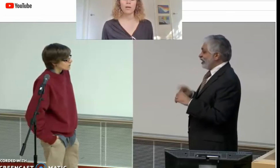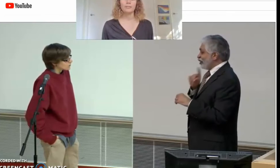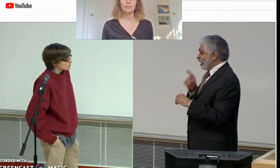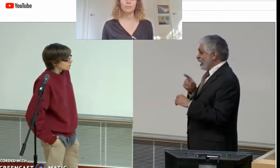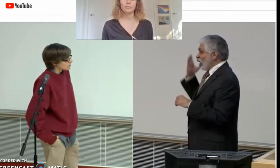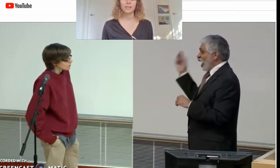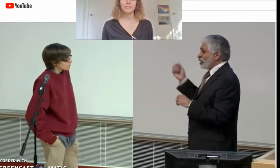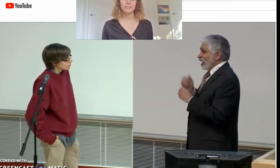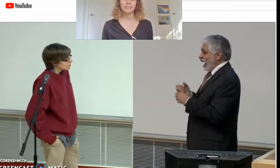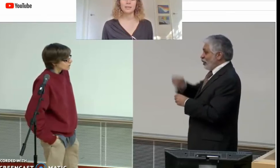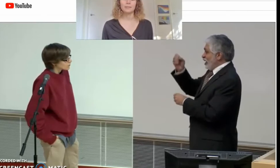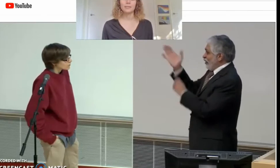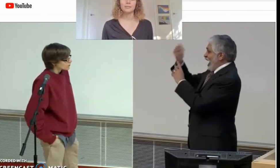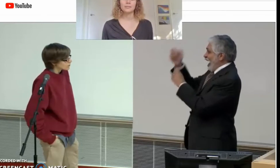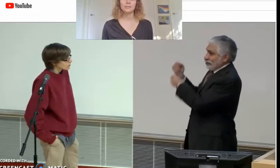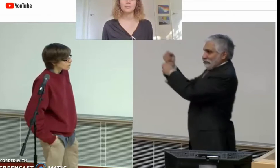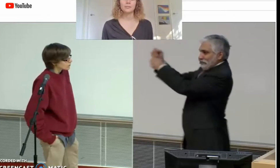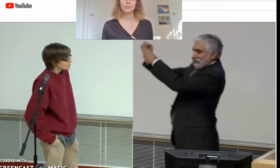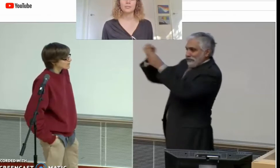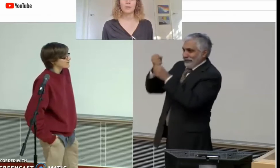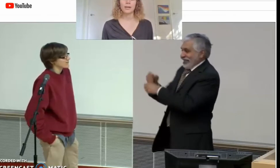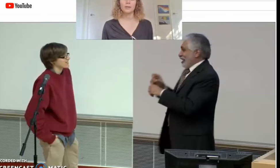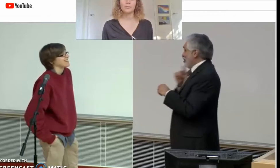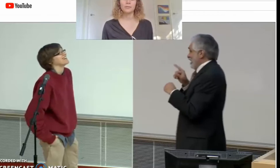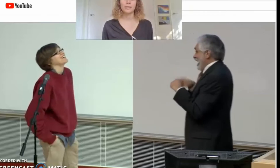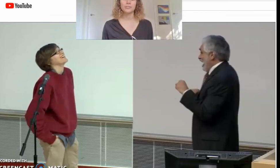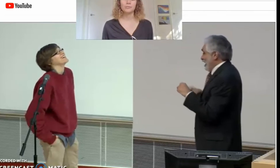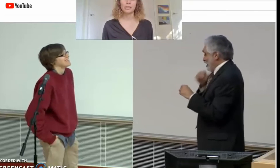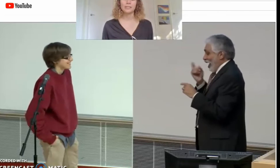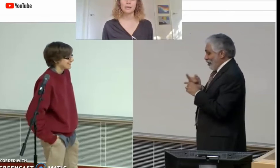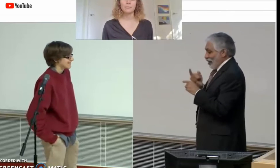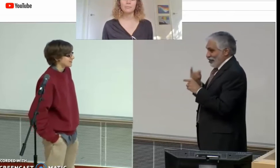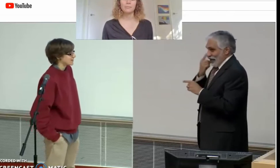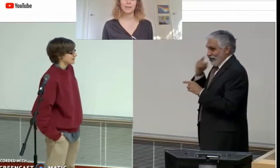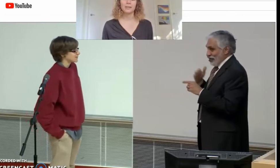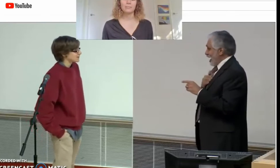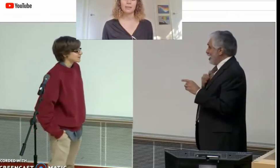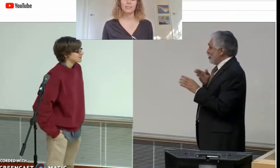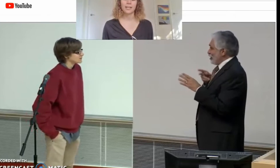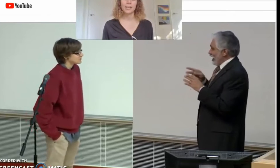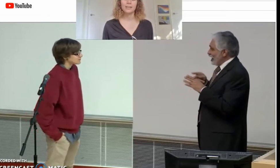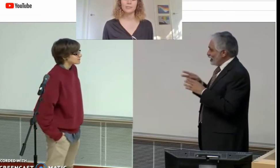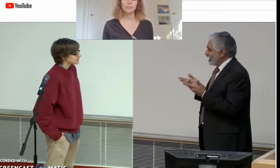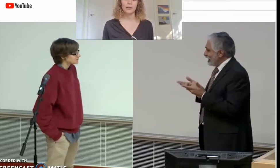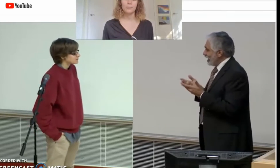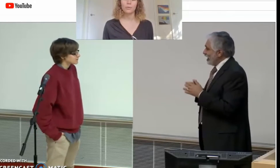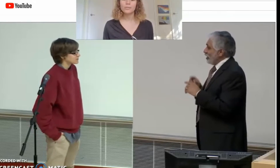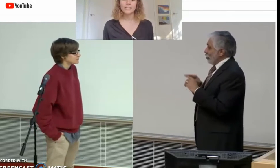I don't view deafness as a limit. So I go and I do things that people might not think that I can do. Like I